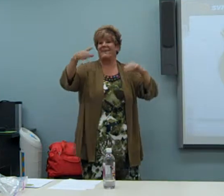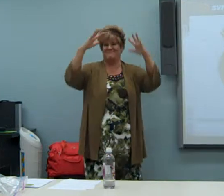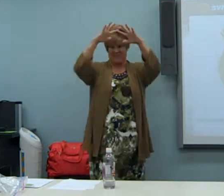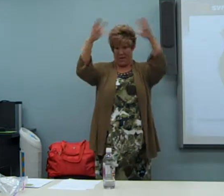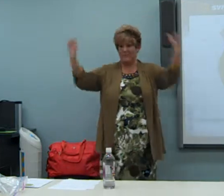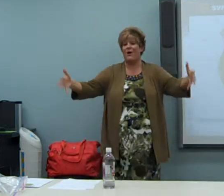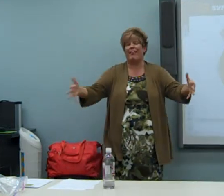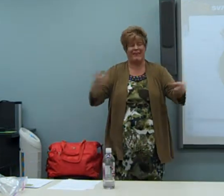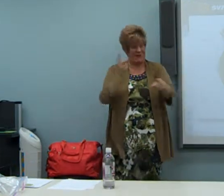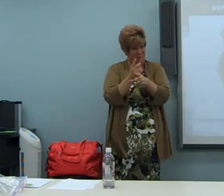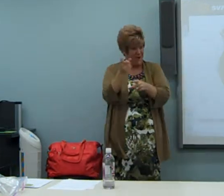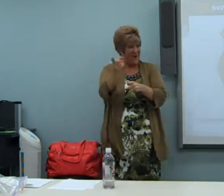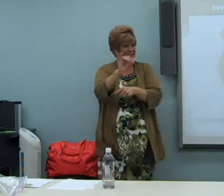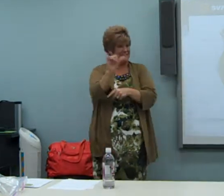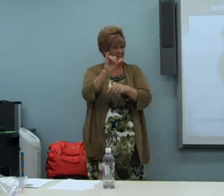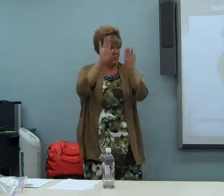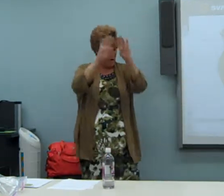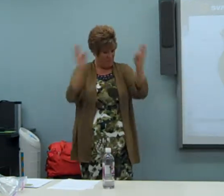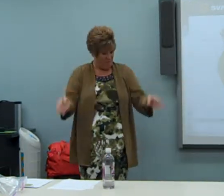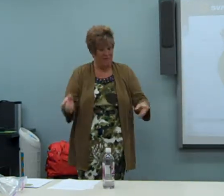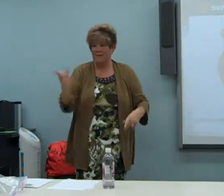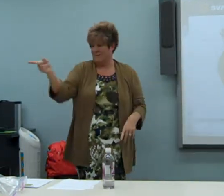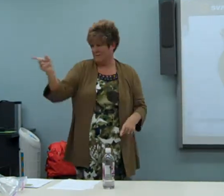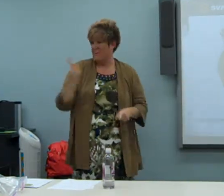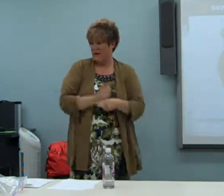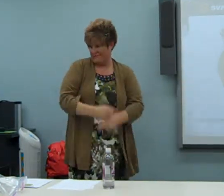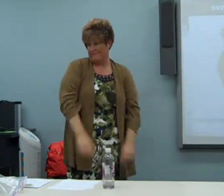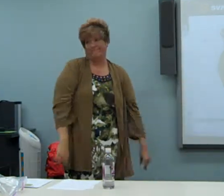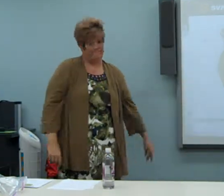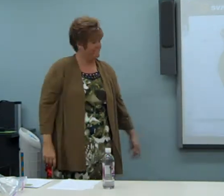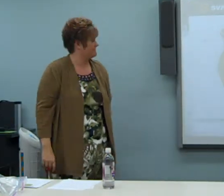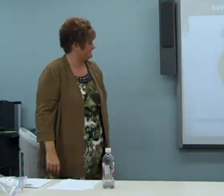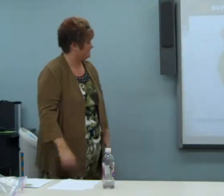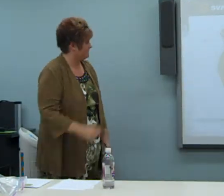work. It's that same umbrella effect we talked about before. Right.